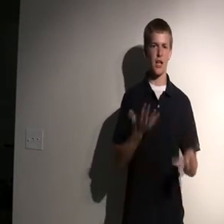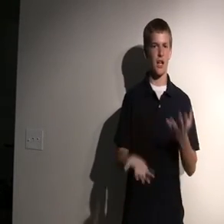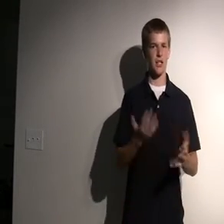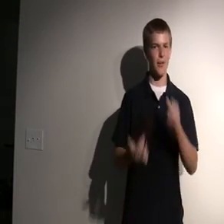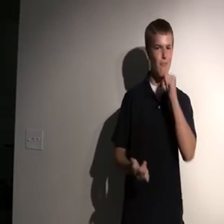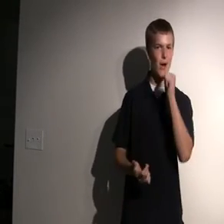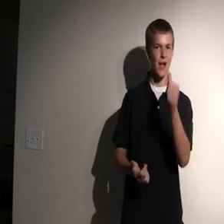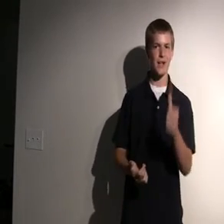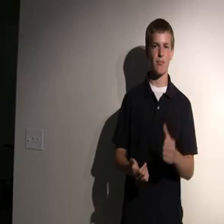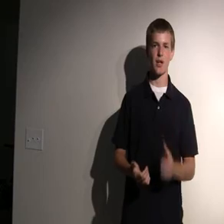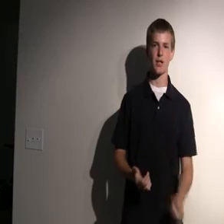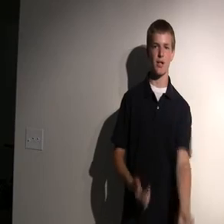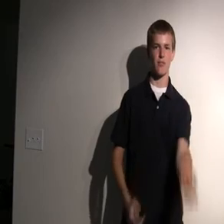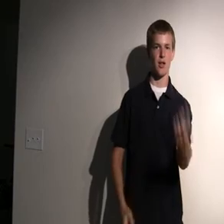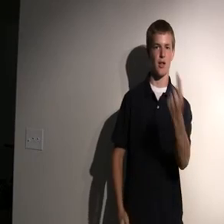cause I might not make it bad.